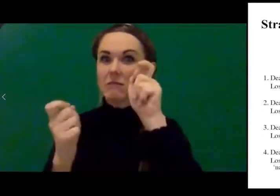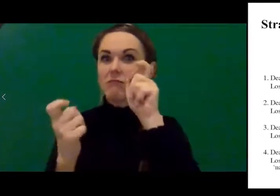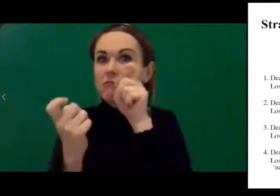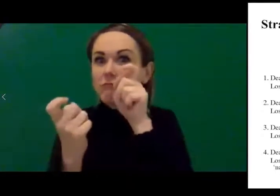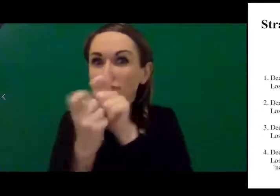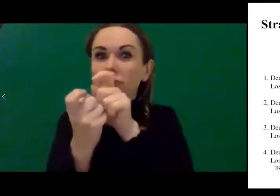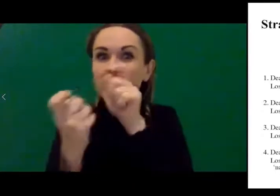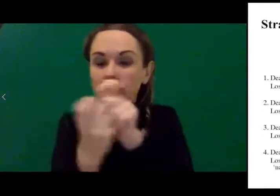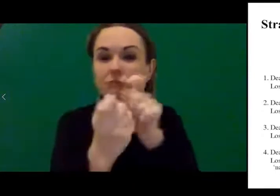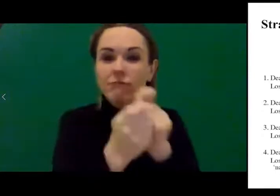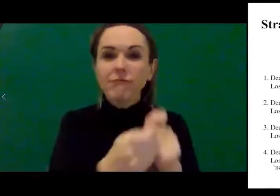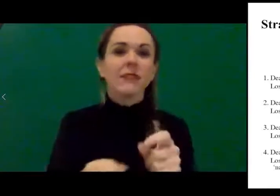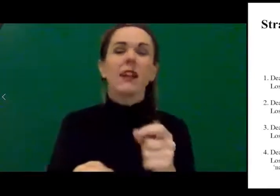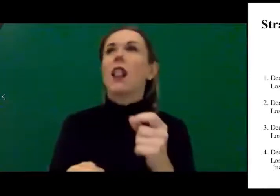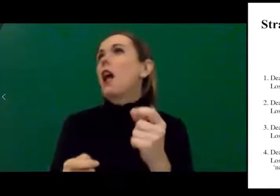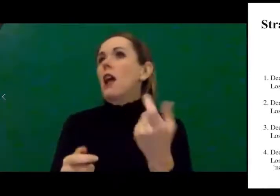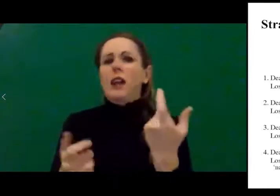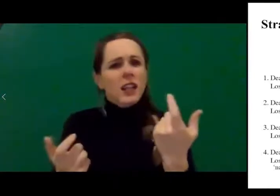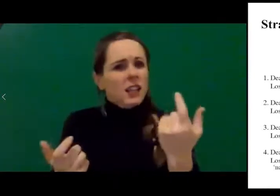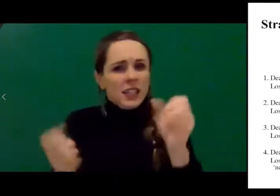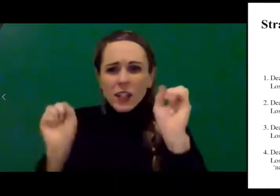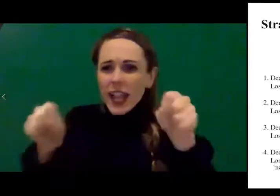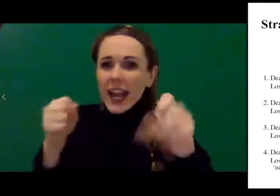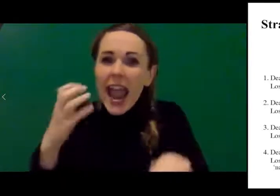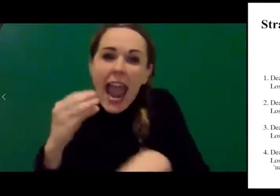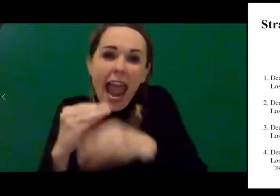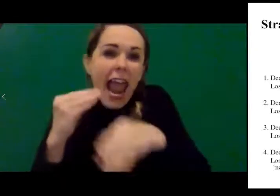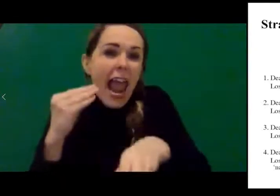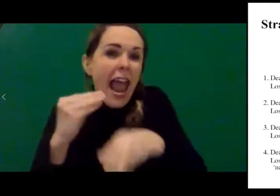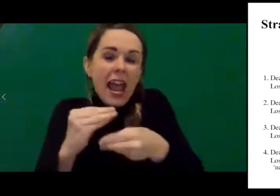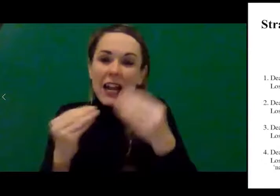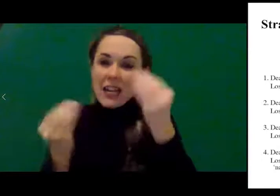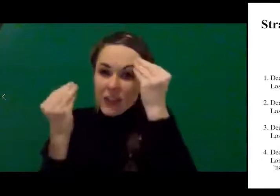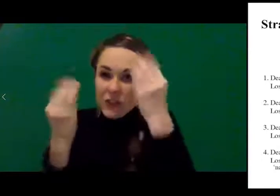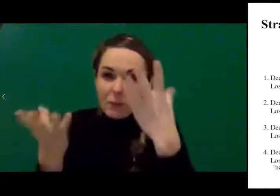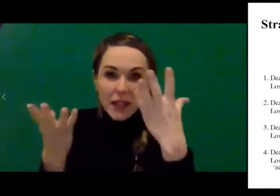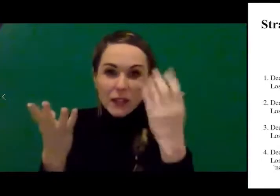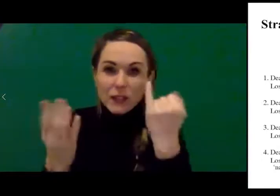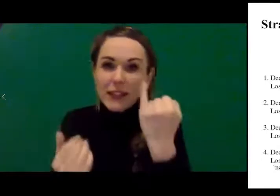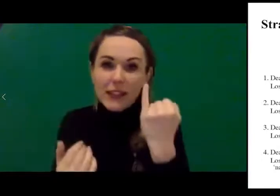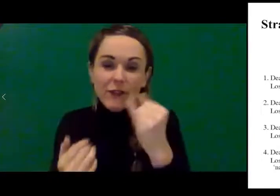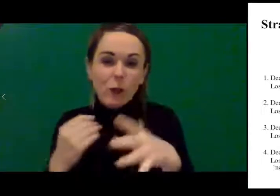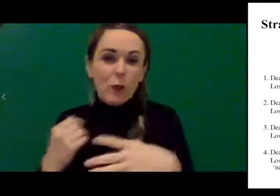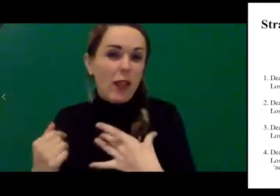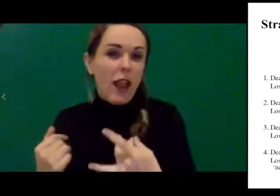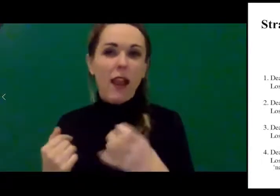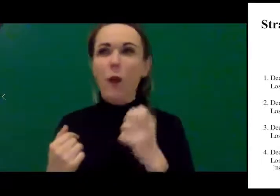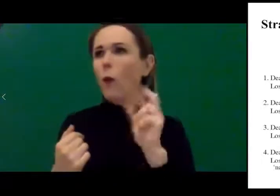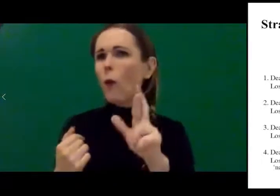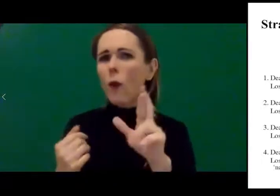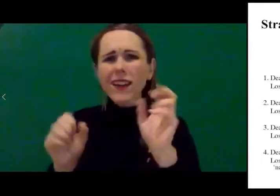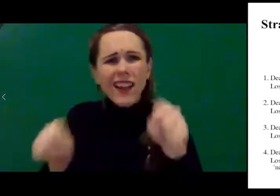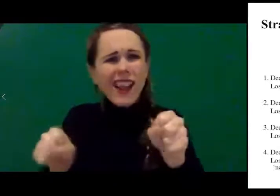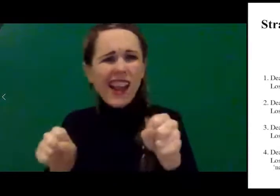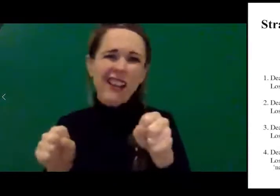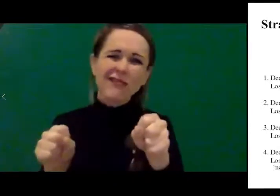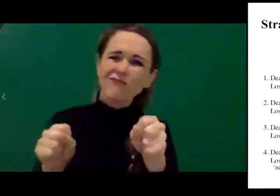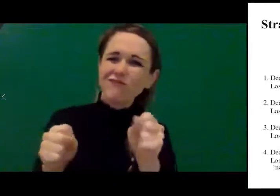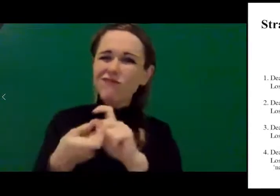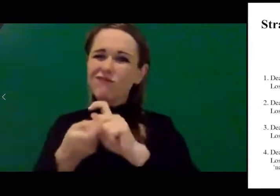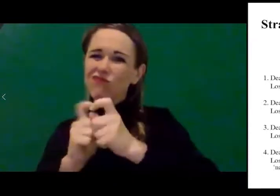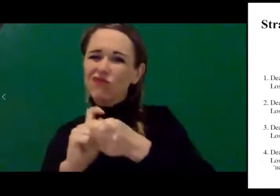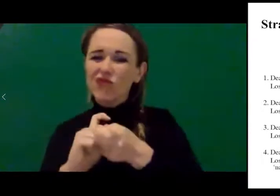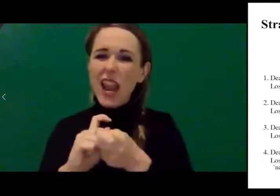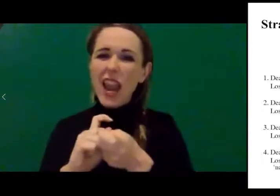every single word of the English text. You can absolutely add information if you'd like, or maybe change that page or change